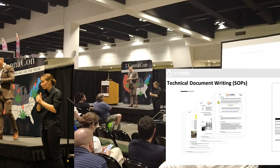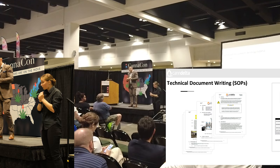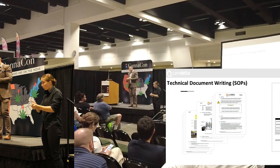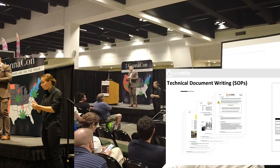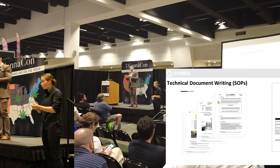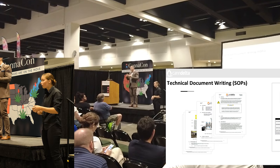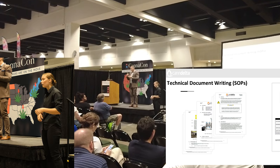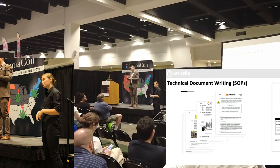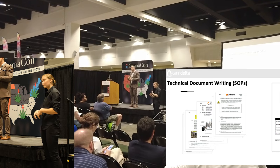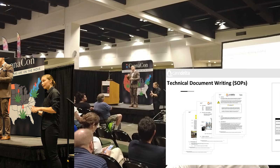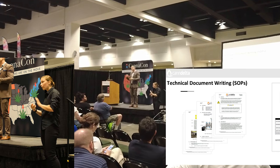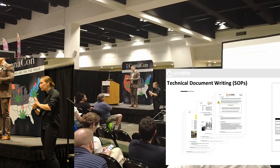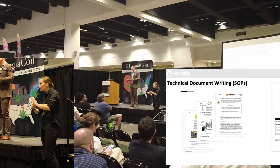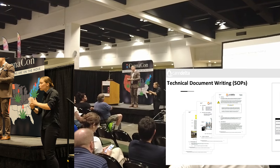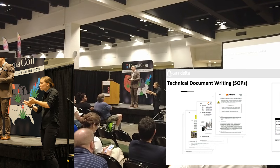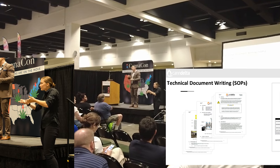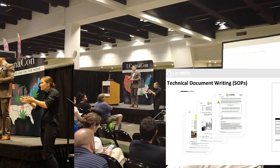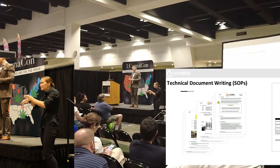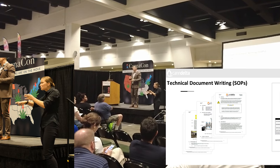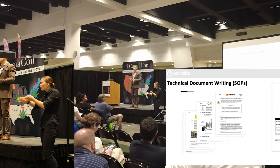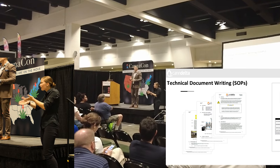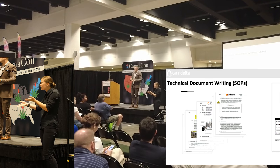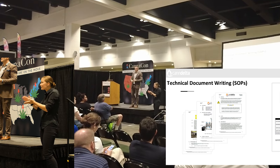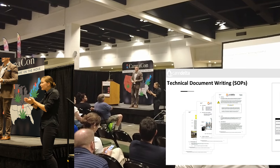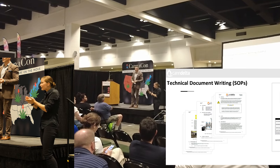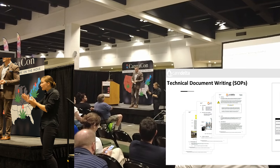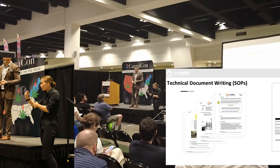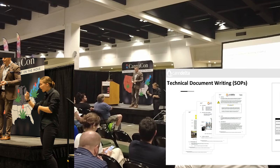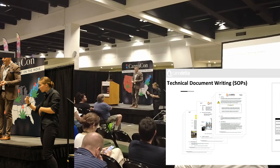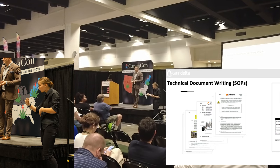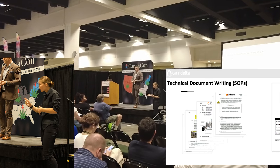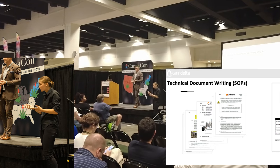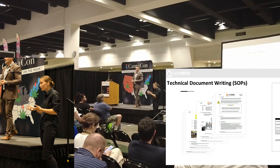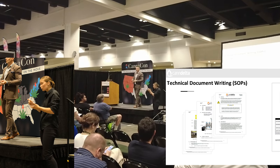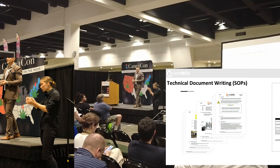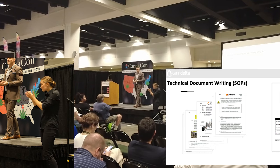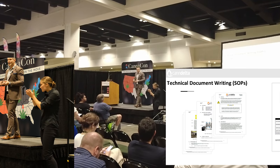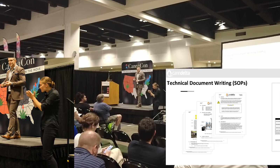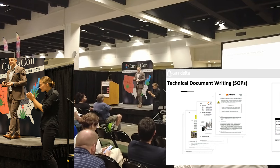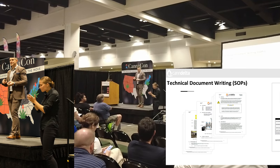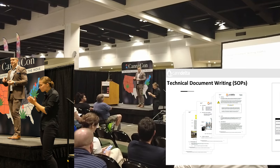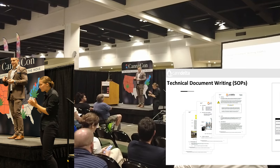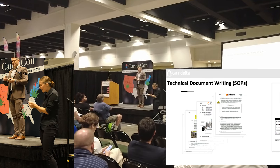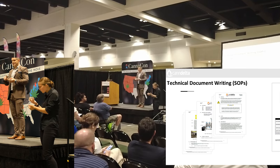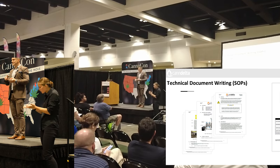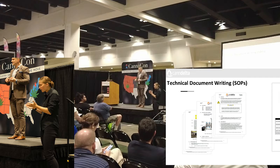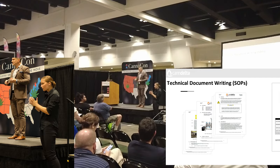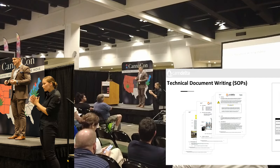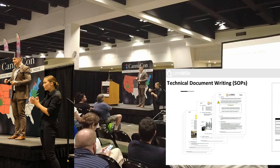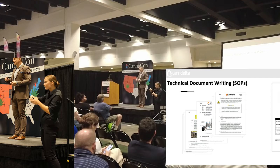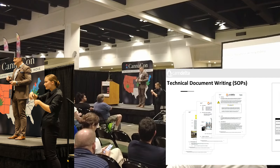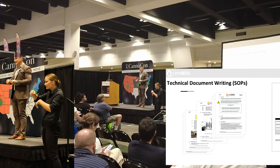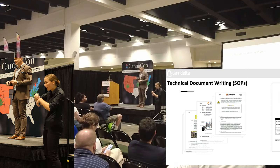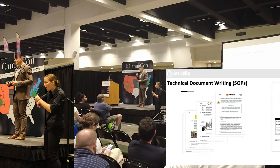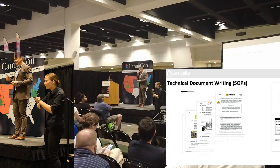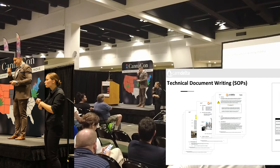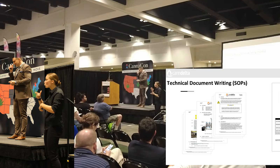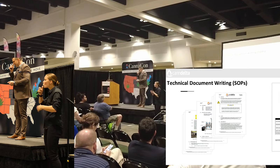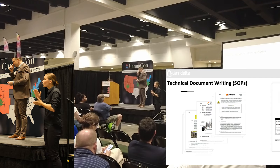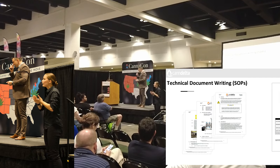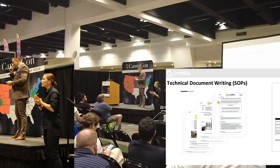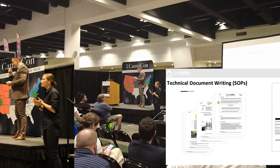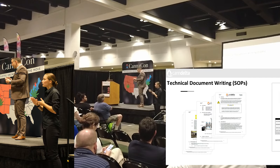cases, in a production facility, actually needs to be very well documented with times, signatures,